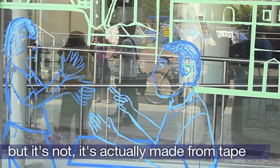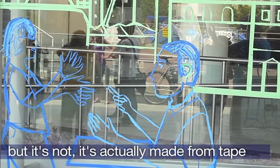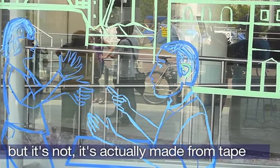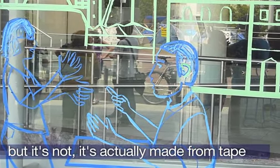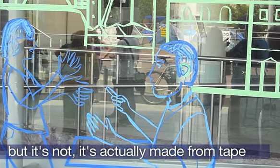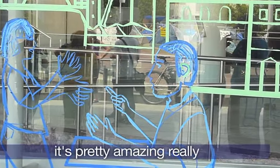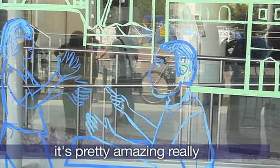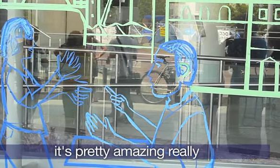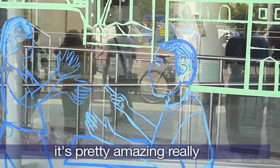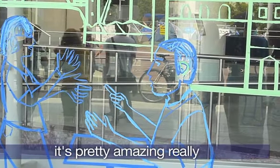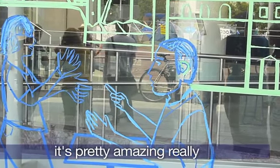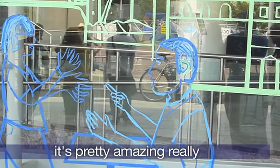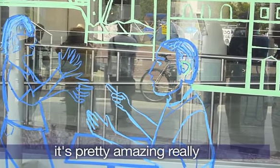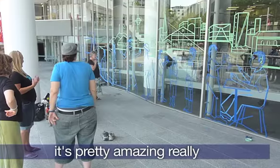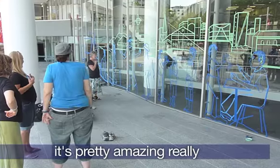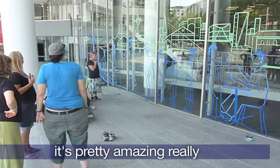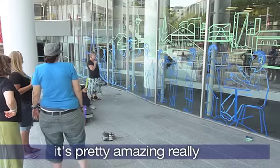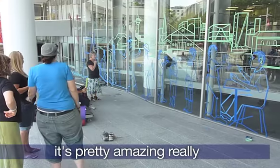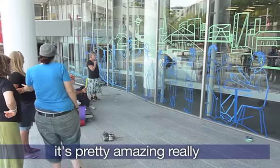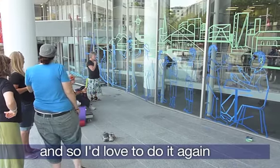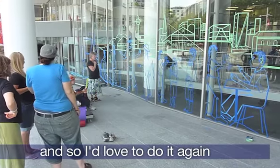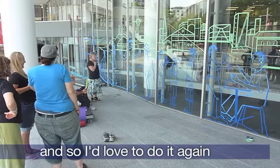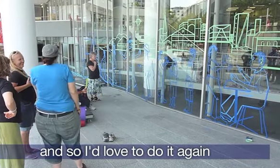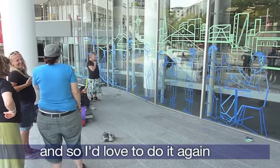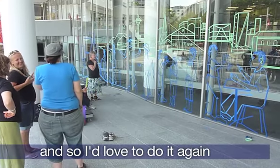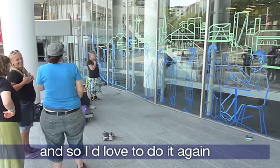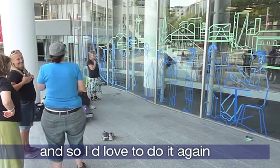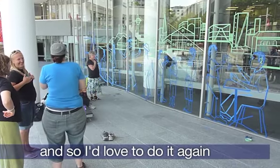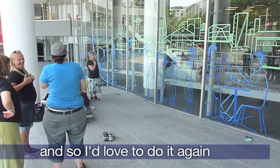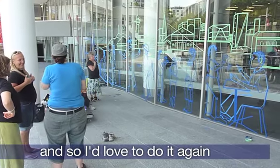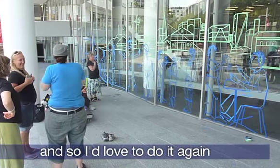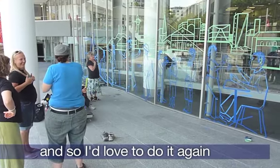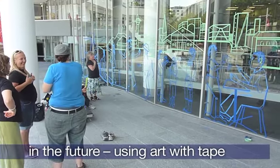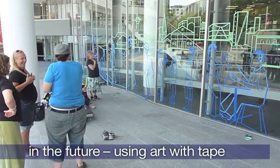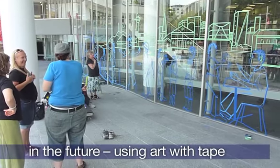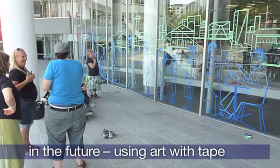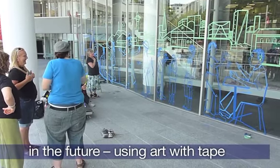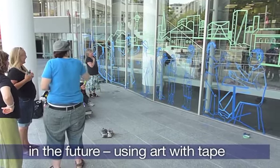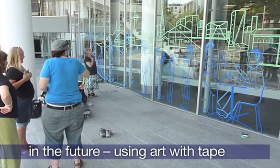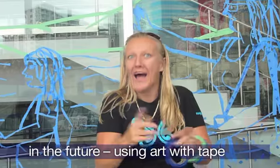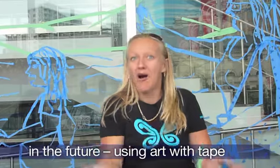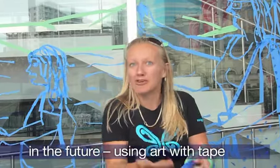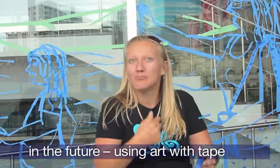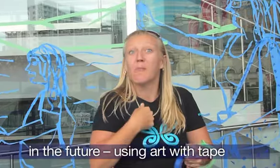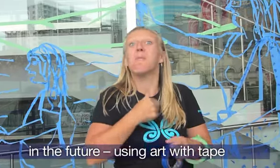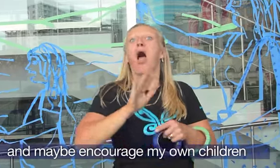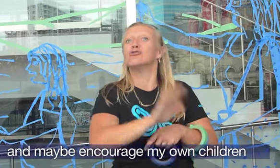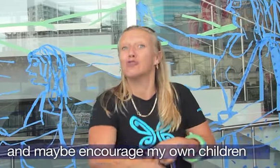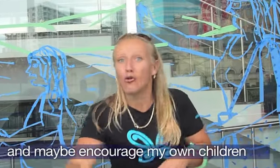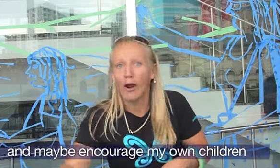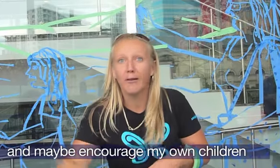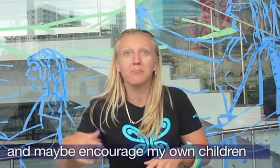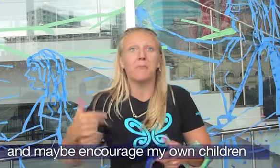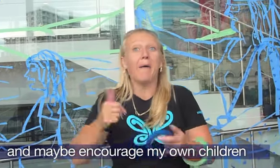tape. It's pretty amazing, really. And so I'd love to do it again in the future, using art with tape, and maybe encourage my own